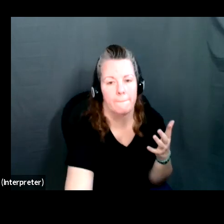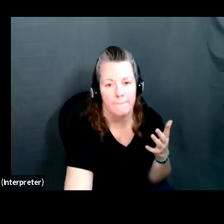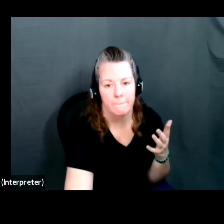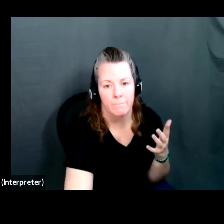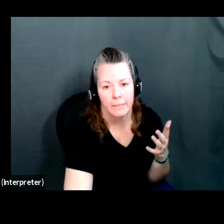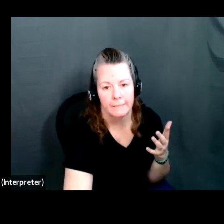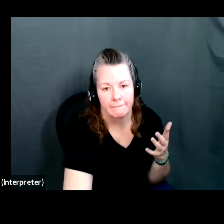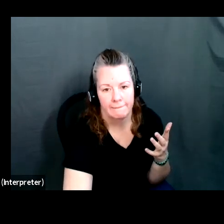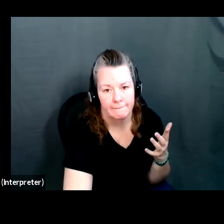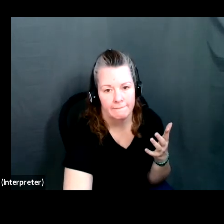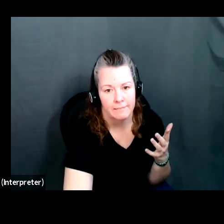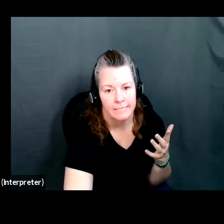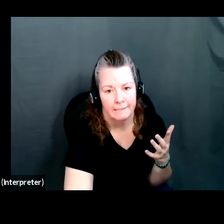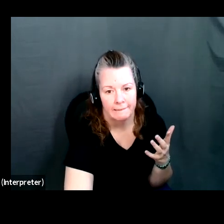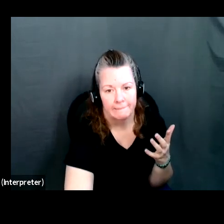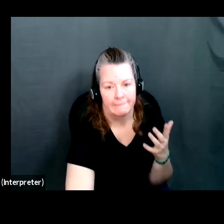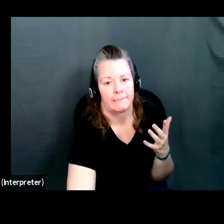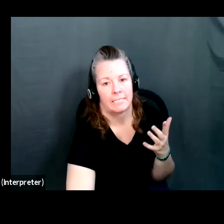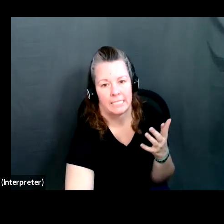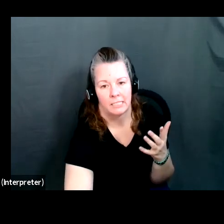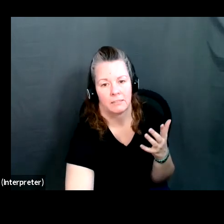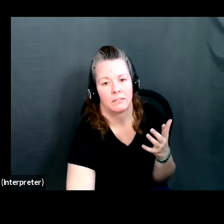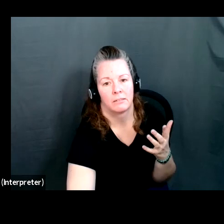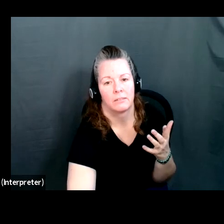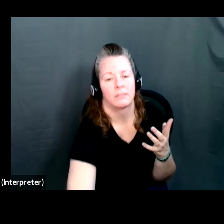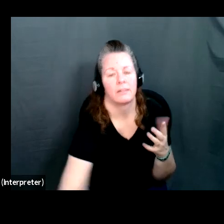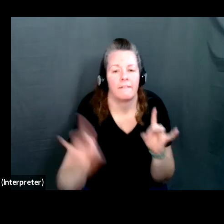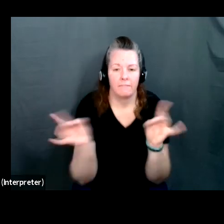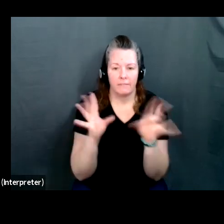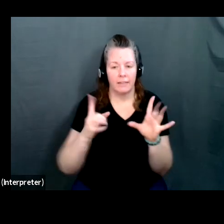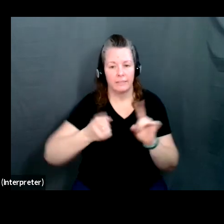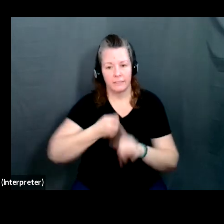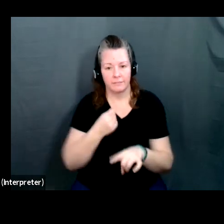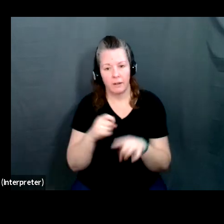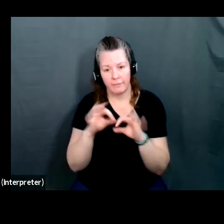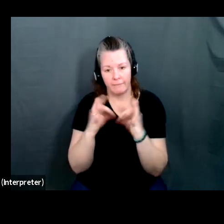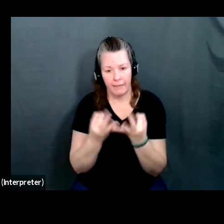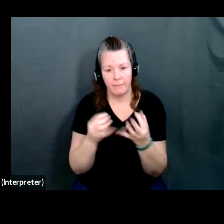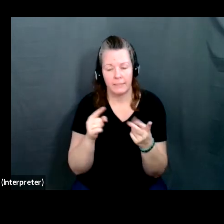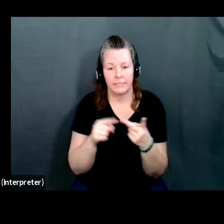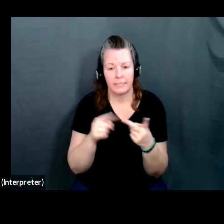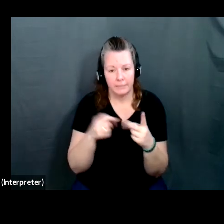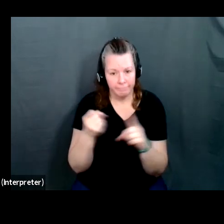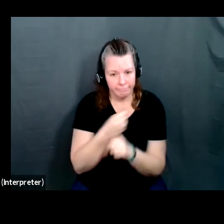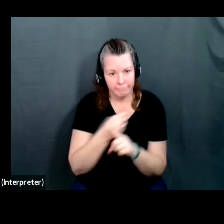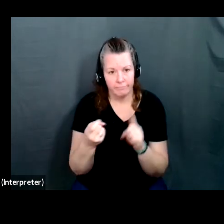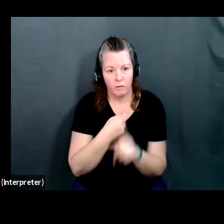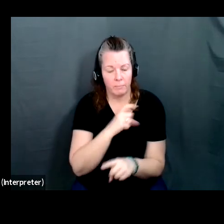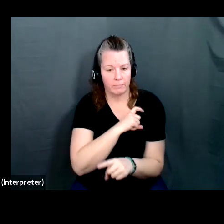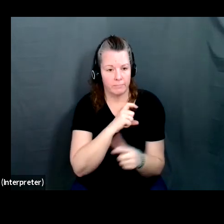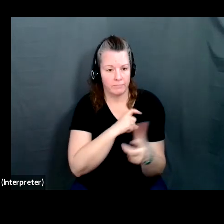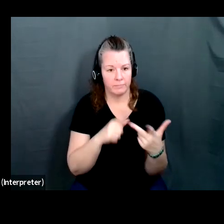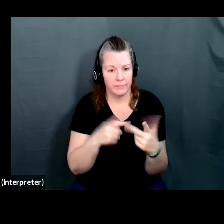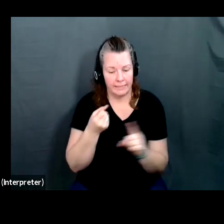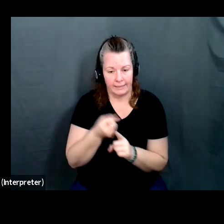of private security, mistaken identity by law enforcement, self-inflicted wounds, or lethal assault by a